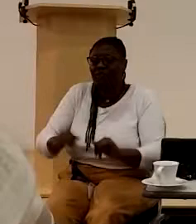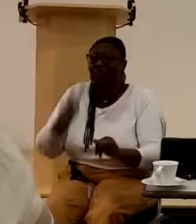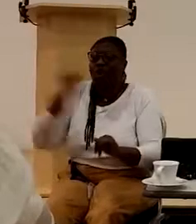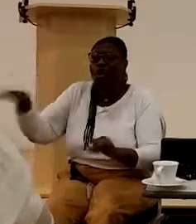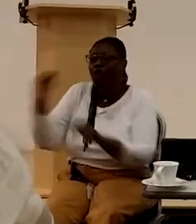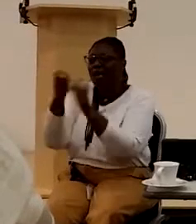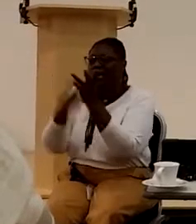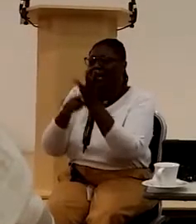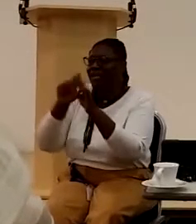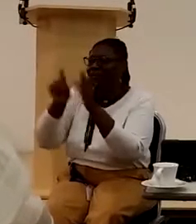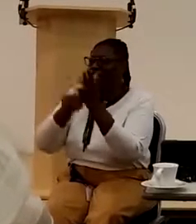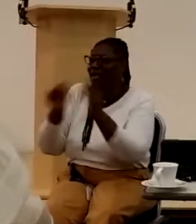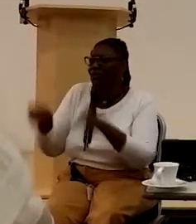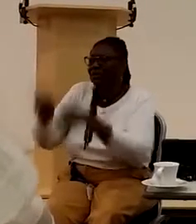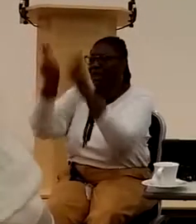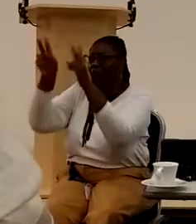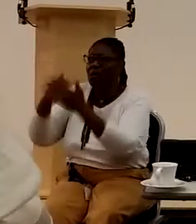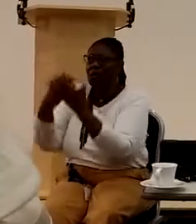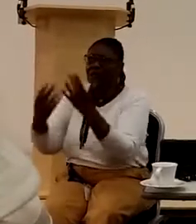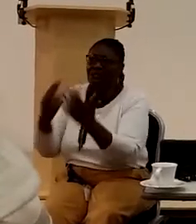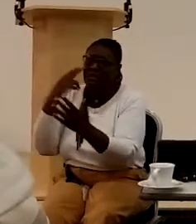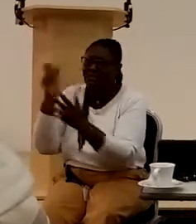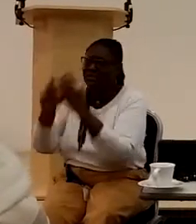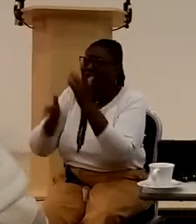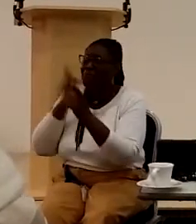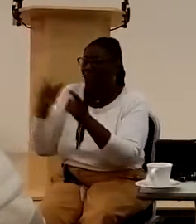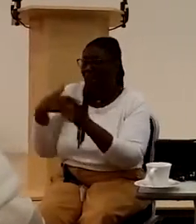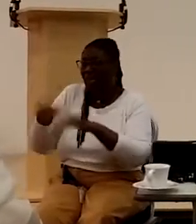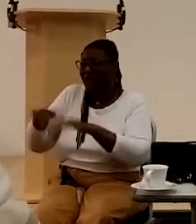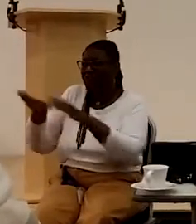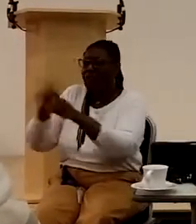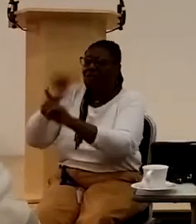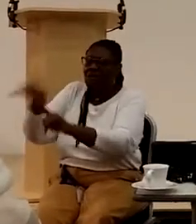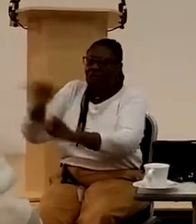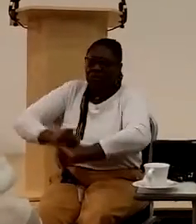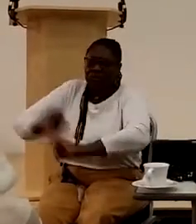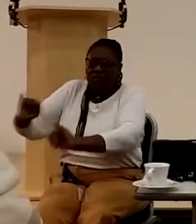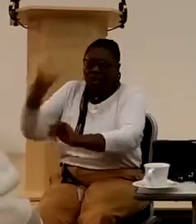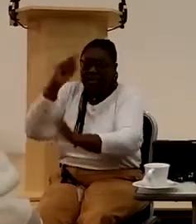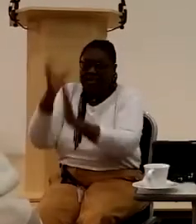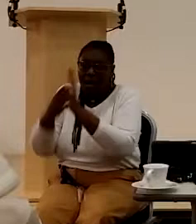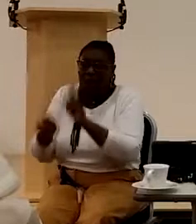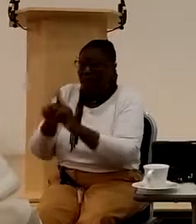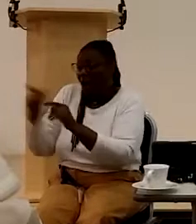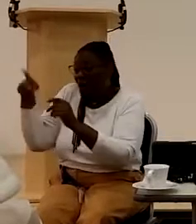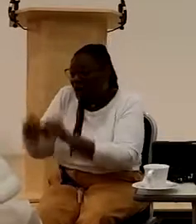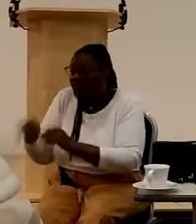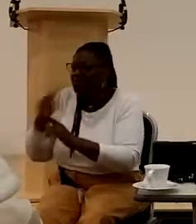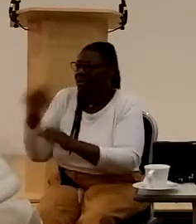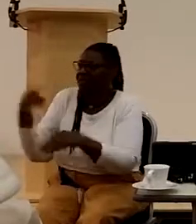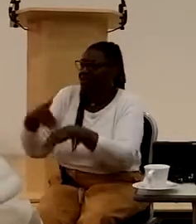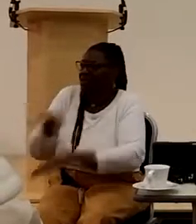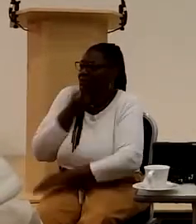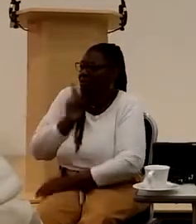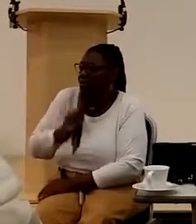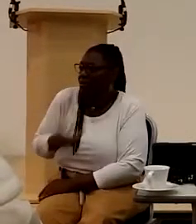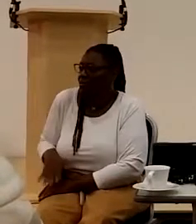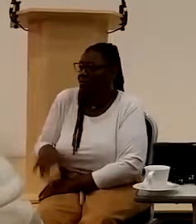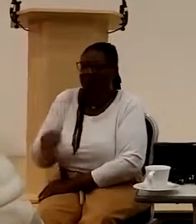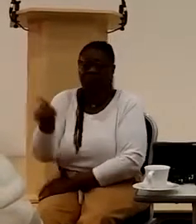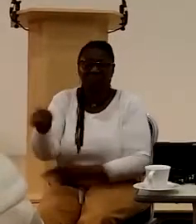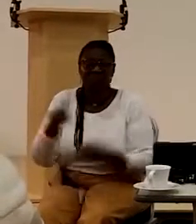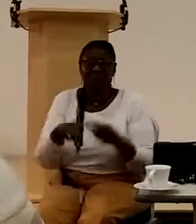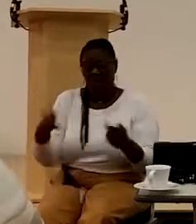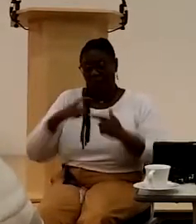Grenfell Tower, where a number of deaf and disabled people lived, a horrific example of how cuts can kill. And then